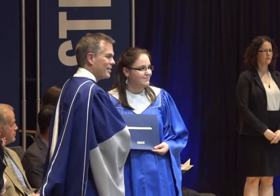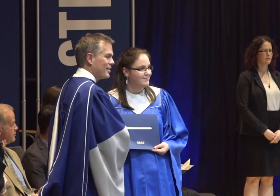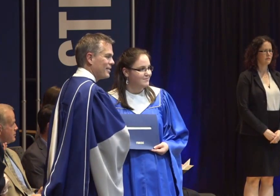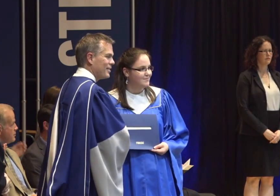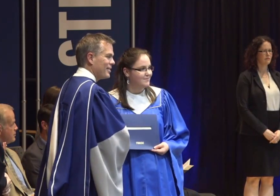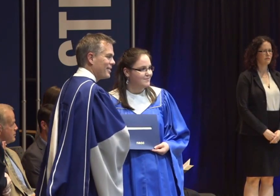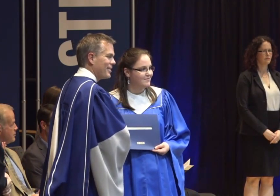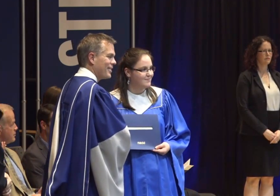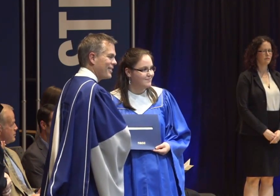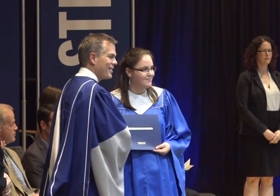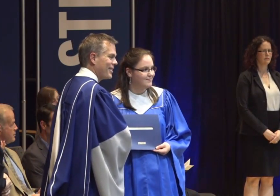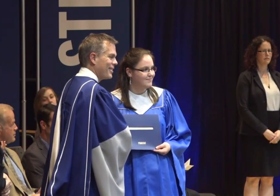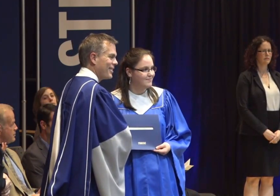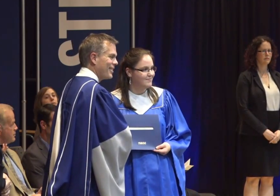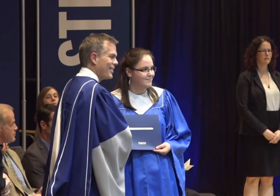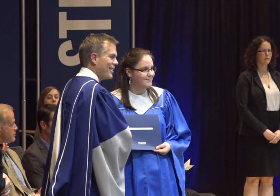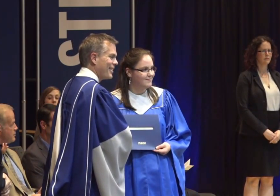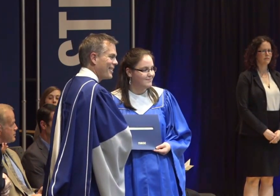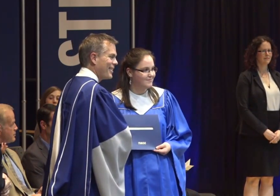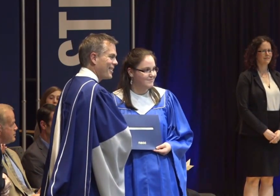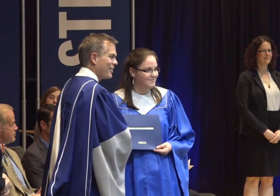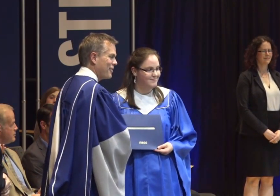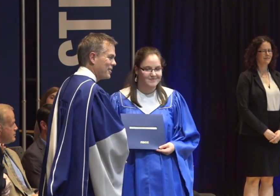Yeah, but you stay here for a